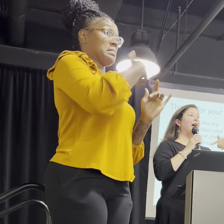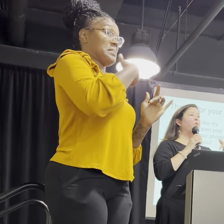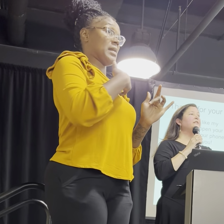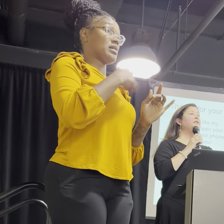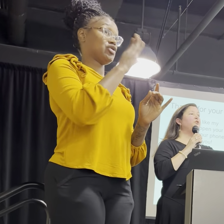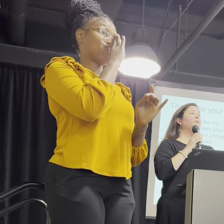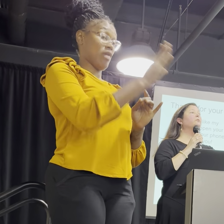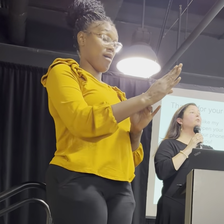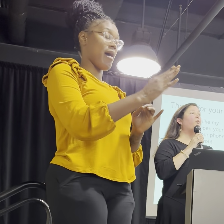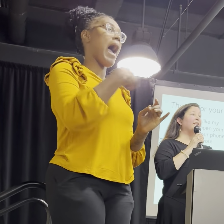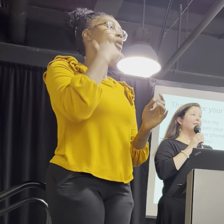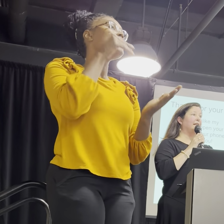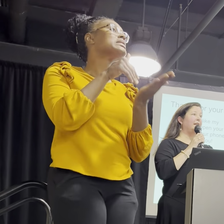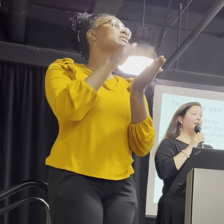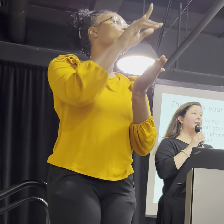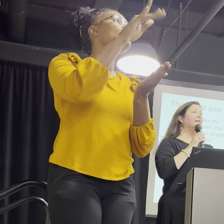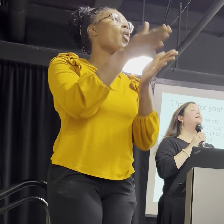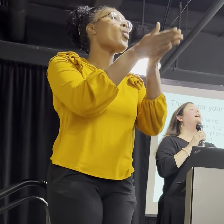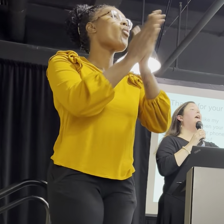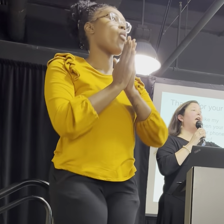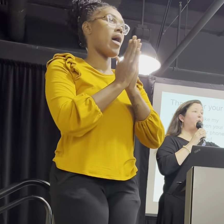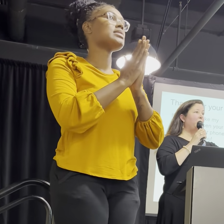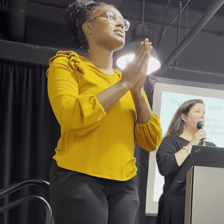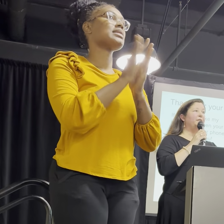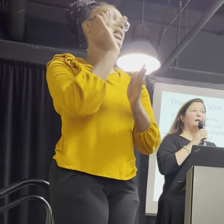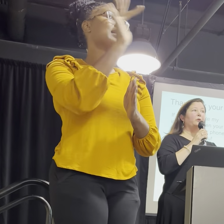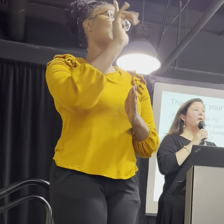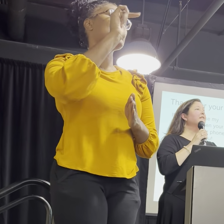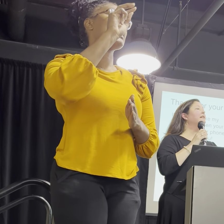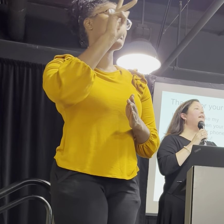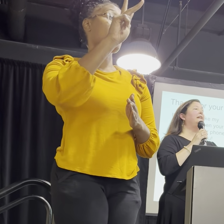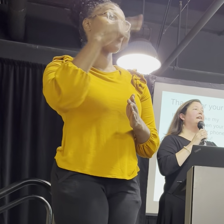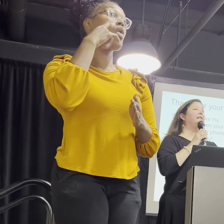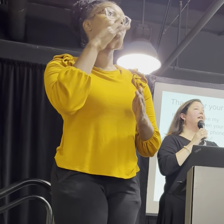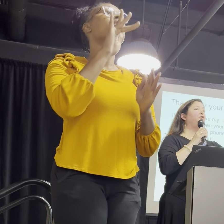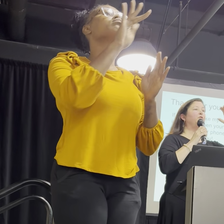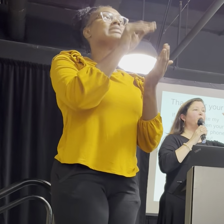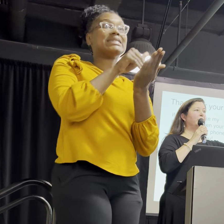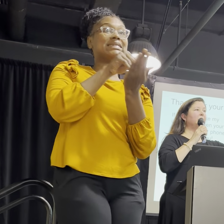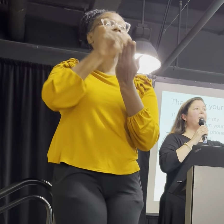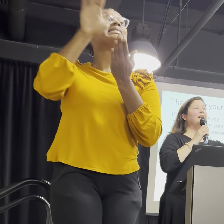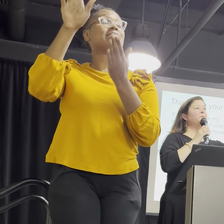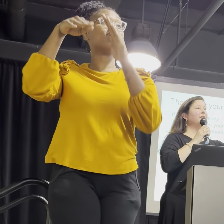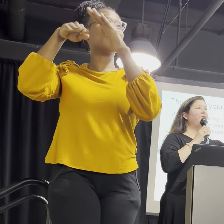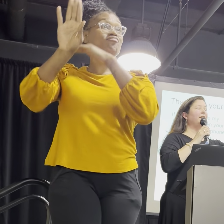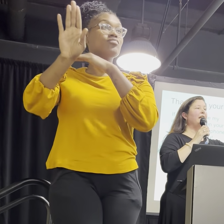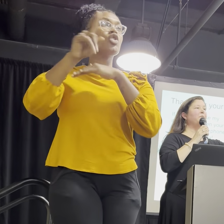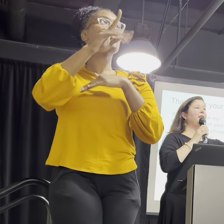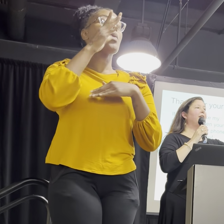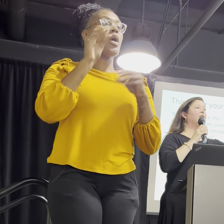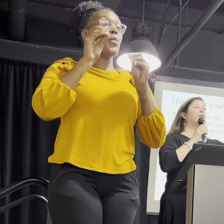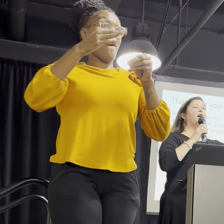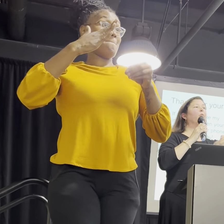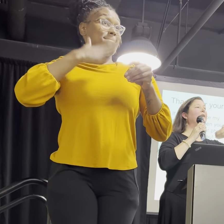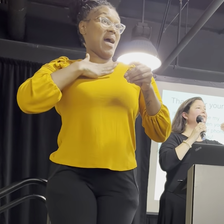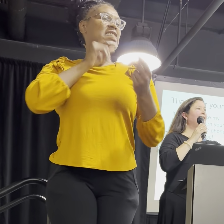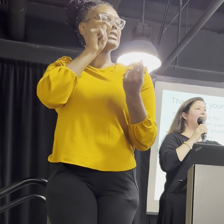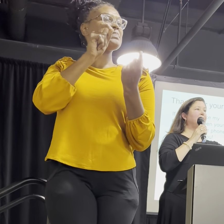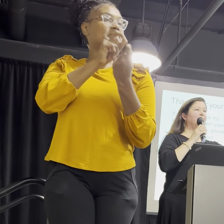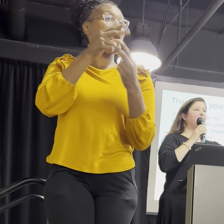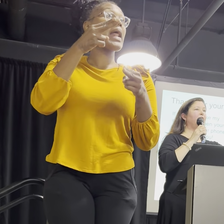and then I will send you a request link. And we will put that request link in. You'll put my specific name in there. I'll